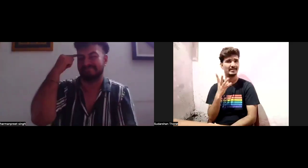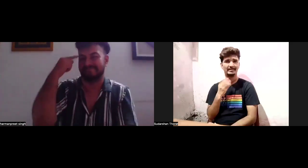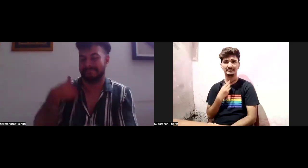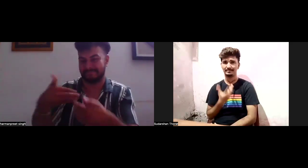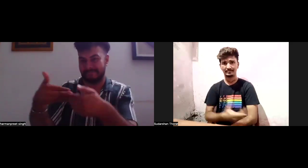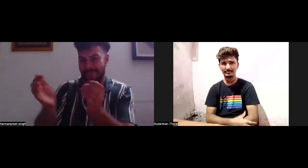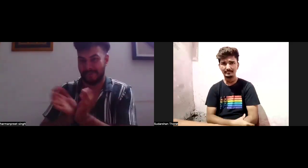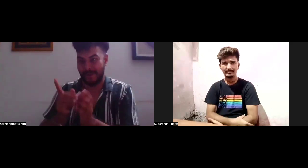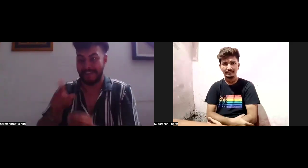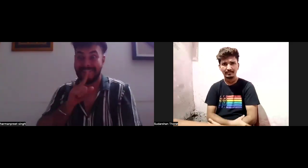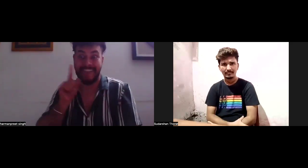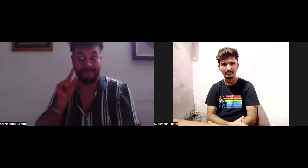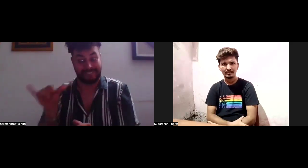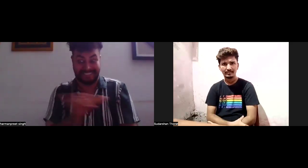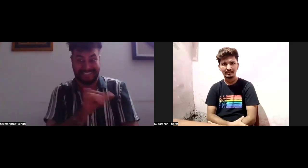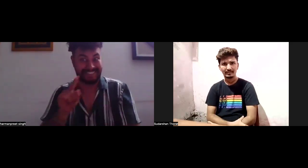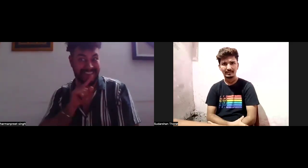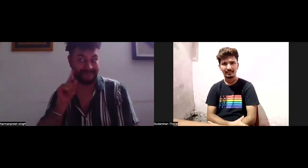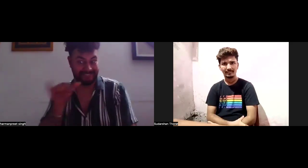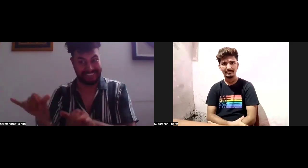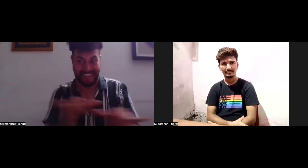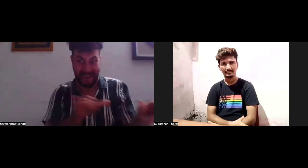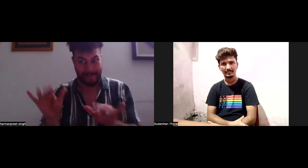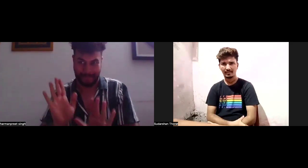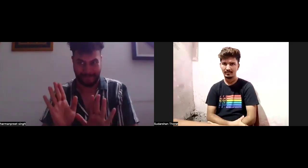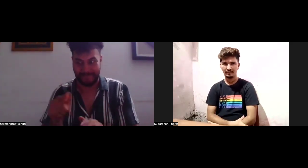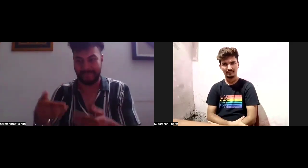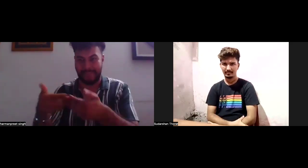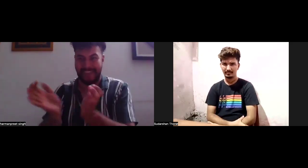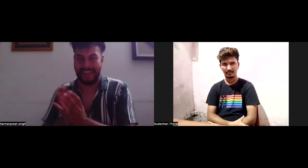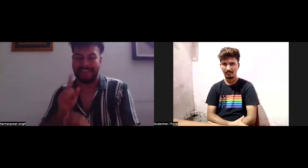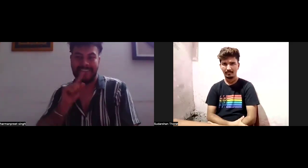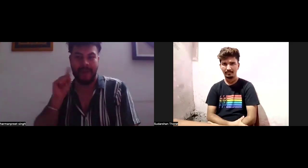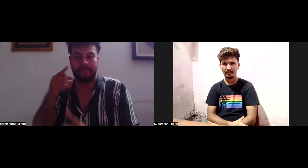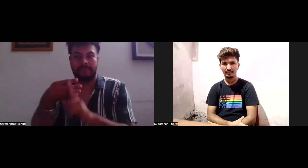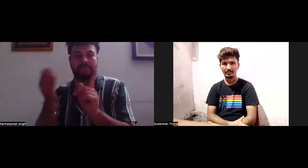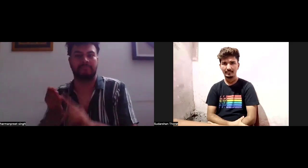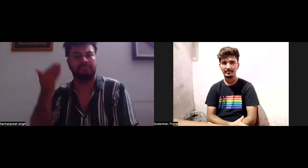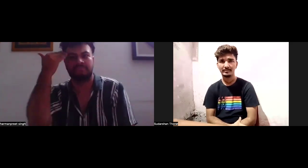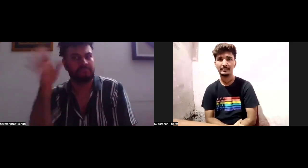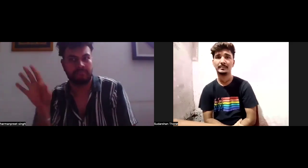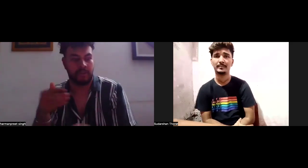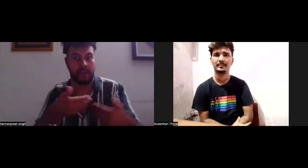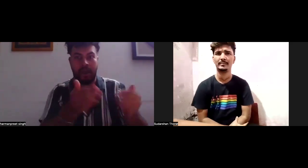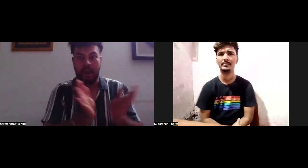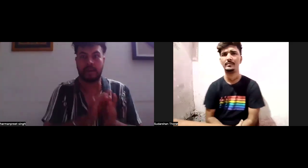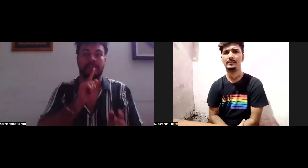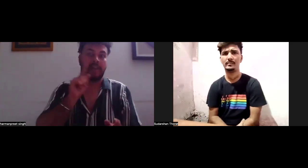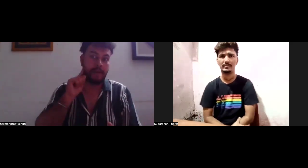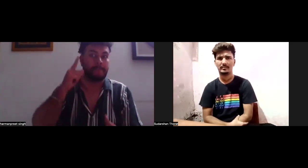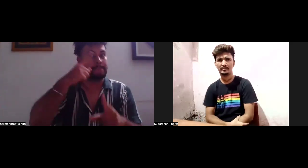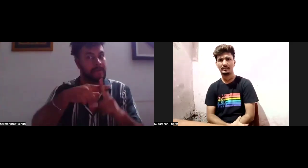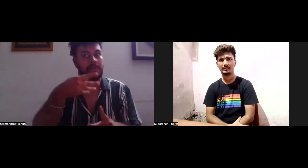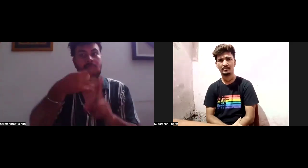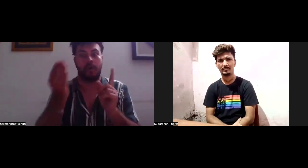you. Yes, absolutely, you can ask a question. So for example, if there are two deaf people, right? And in